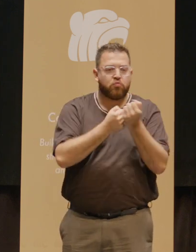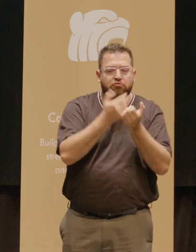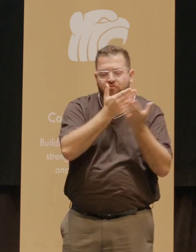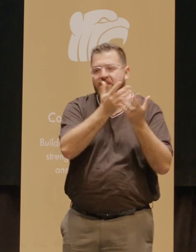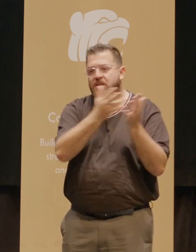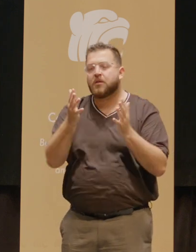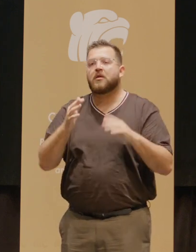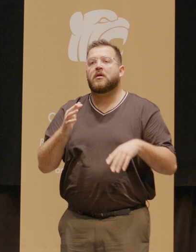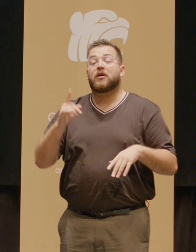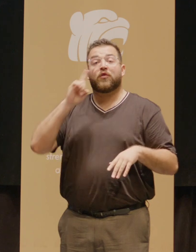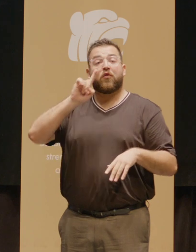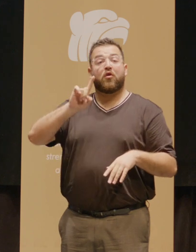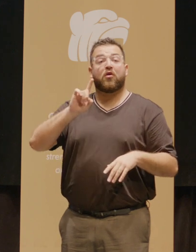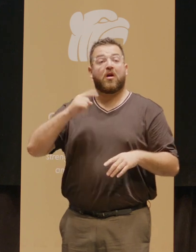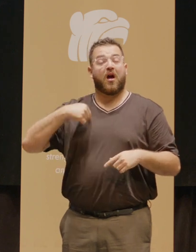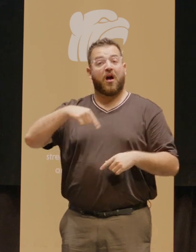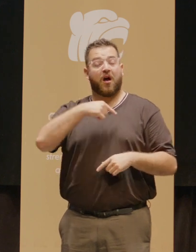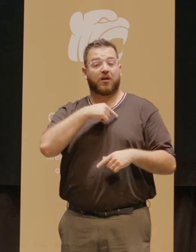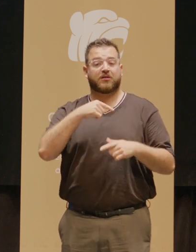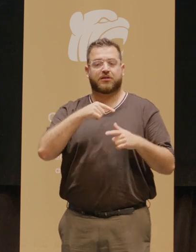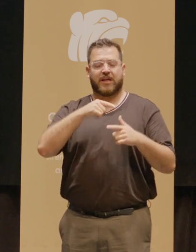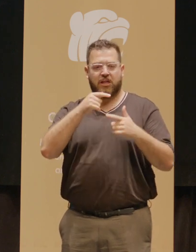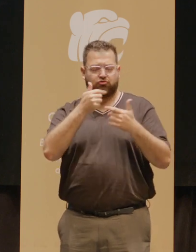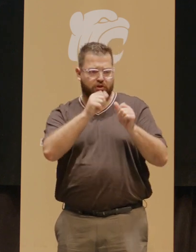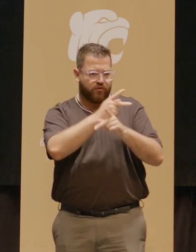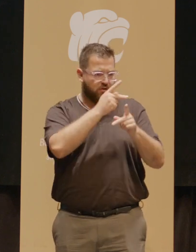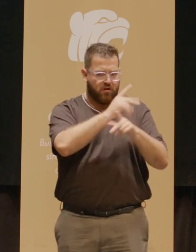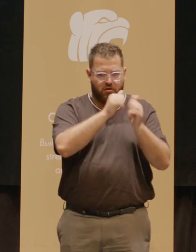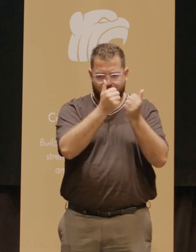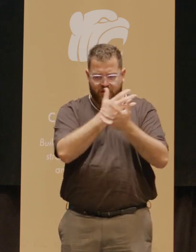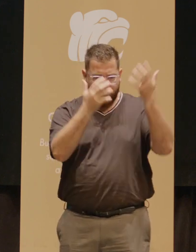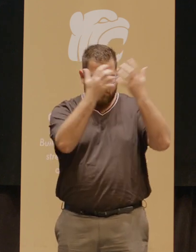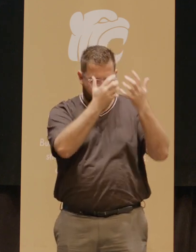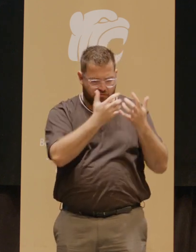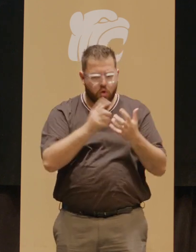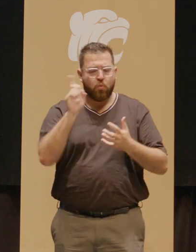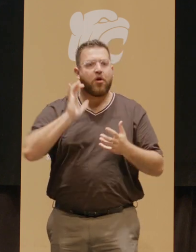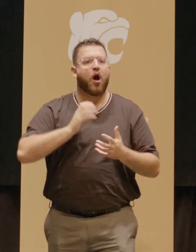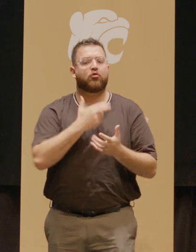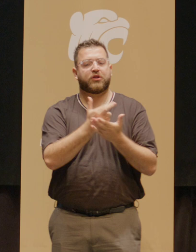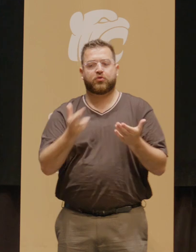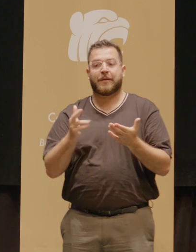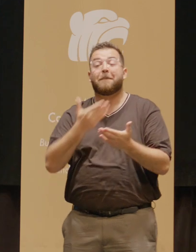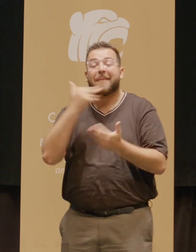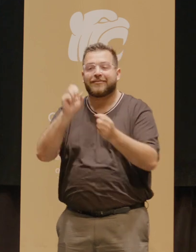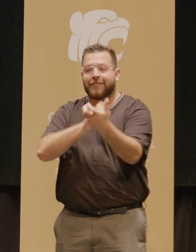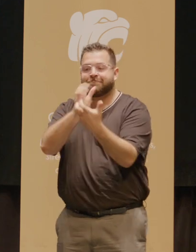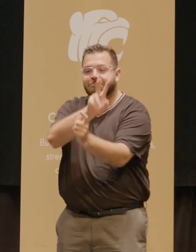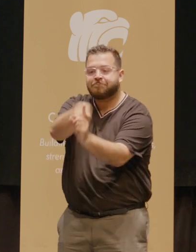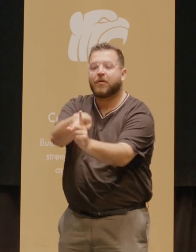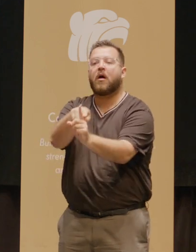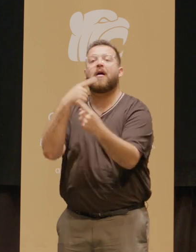So for us, it was starting to put together the pieces and see where we could best utilize the resources for the community college system using our